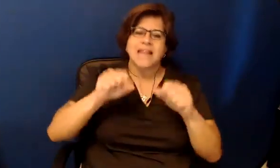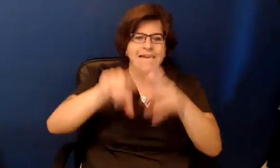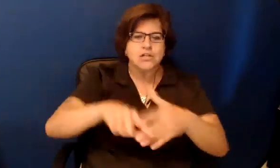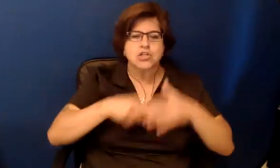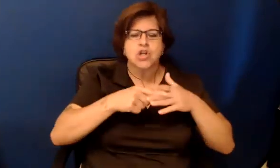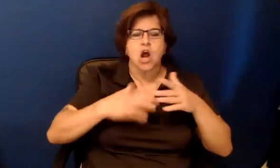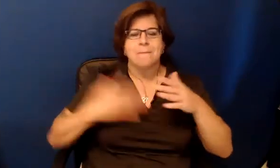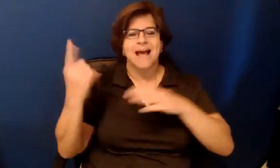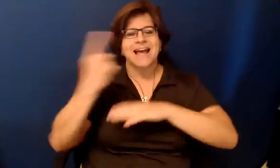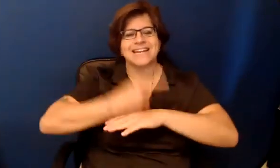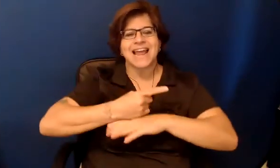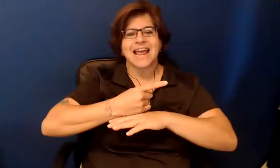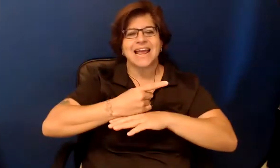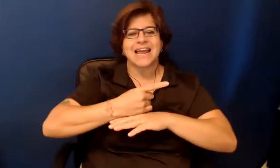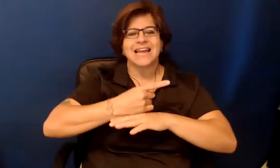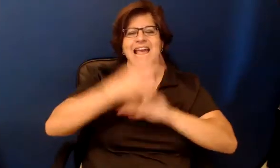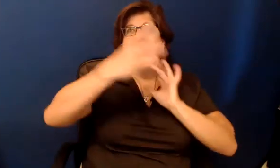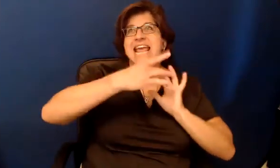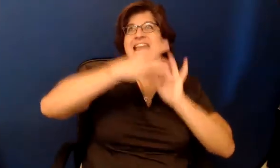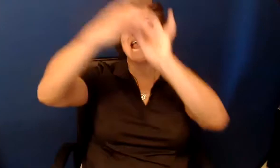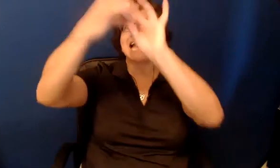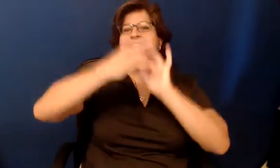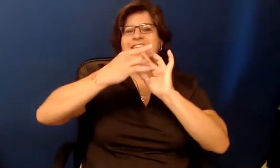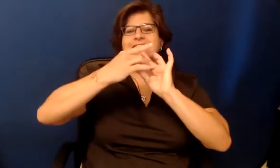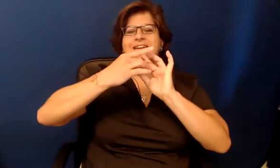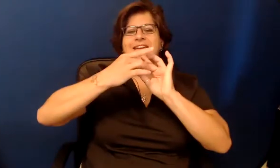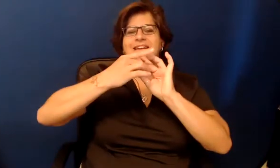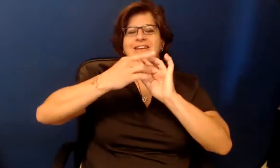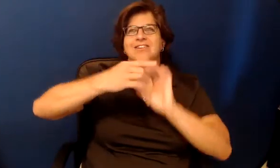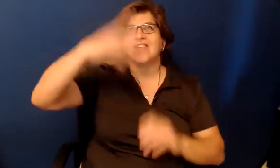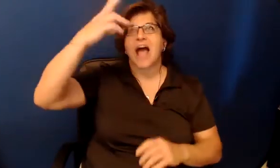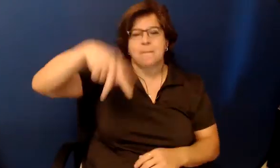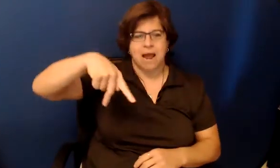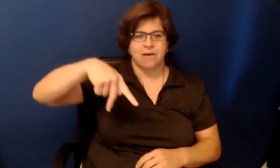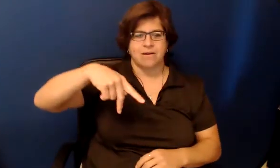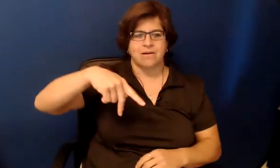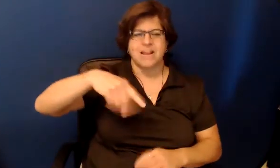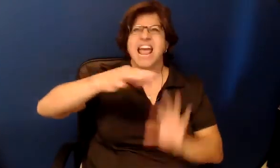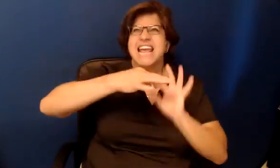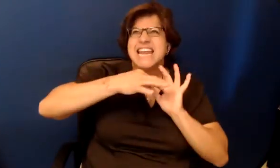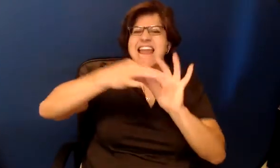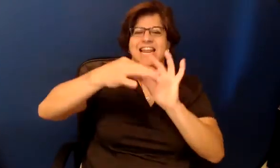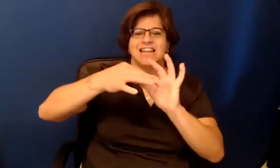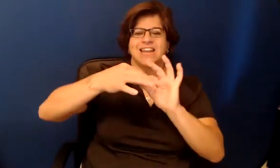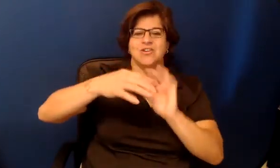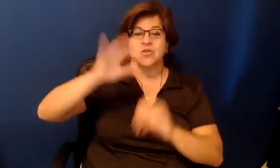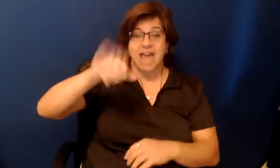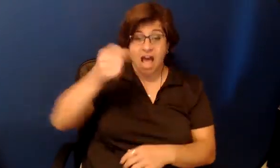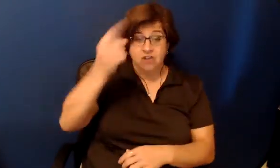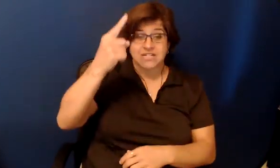I would start my day connecting to the power and understanding